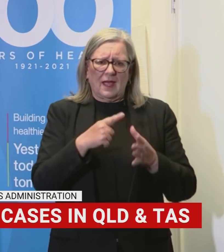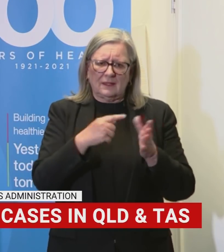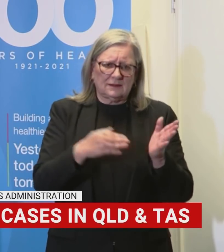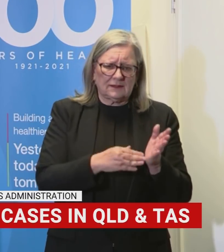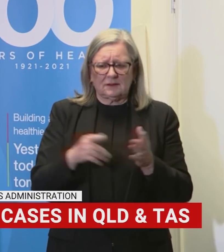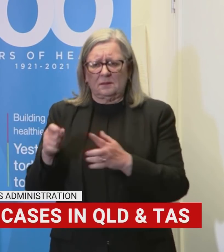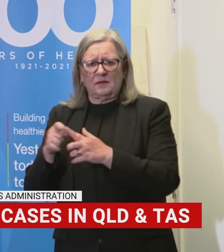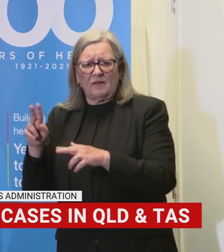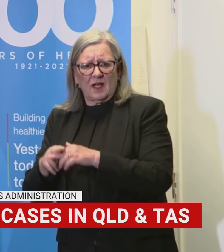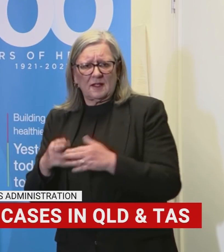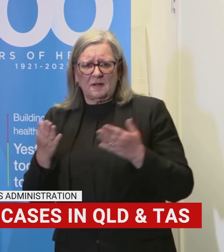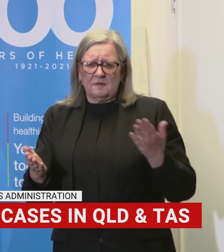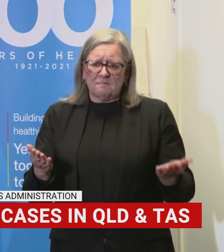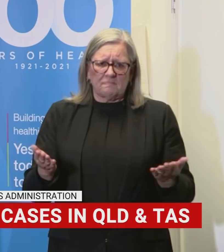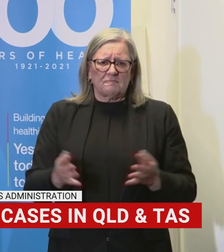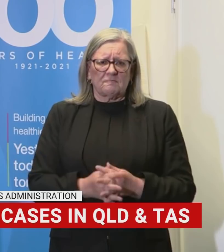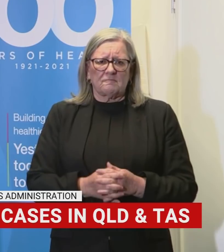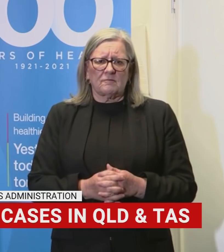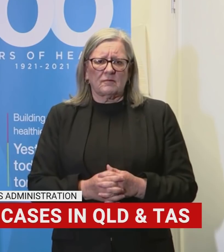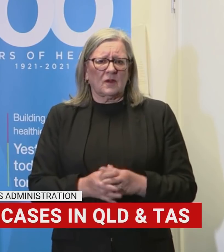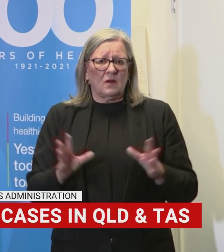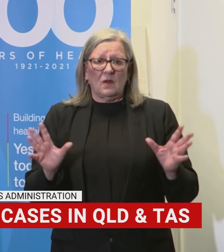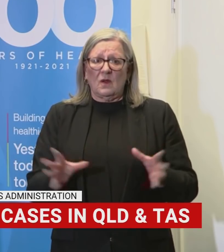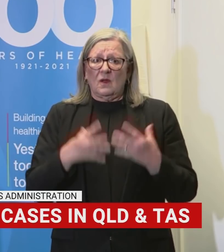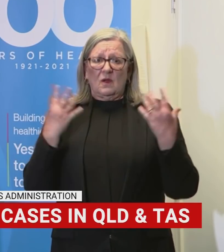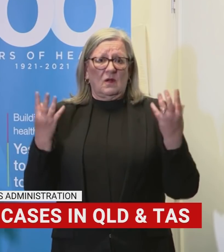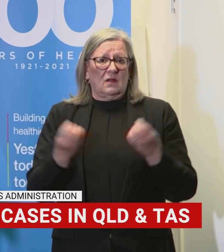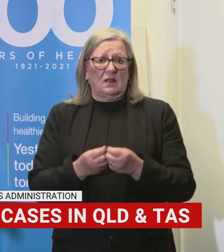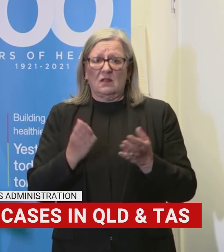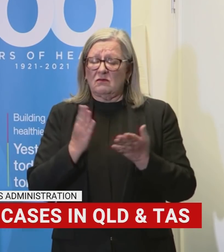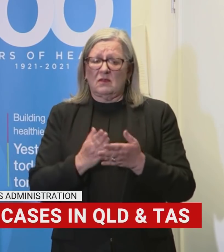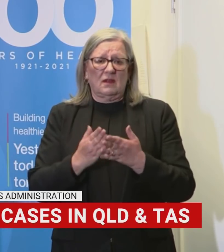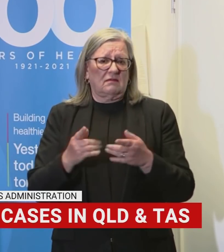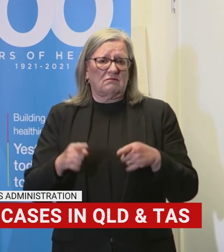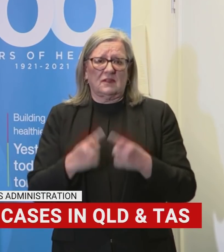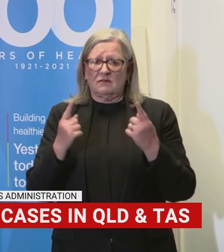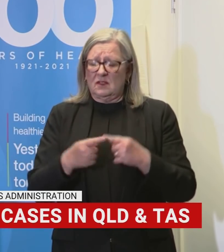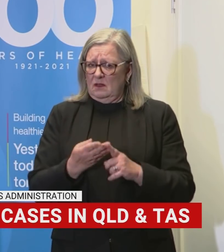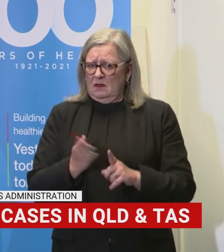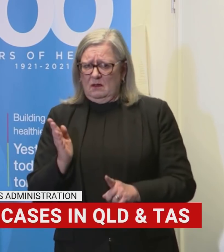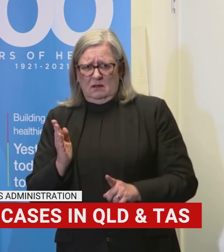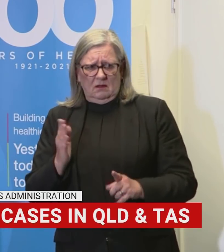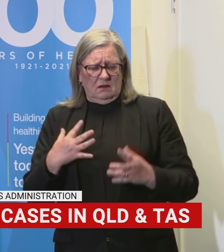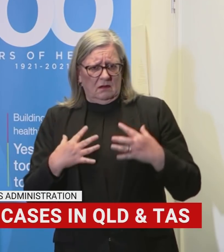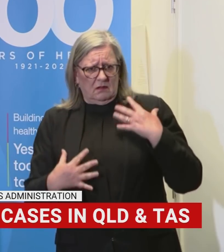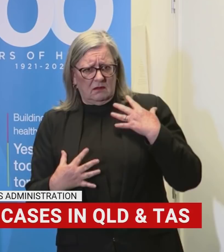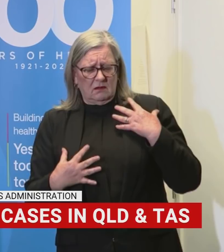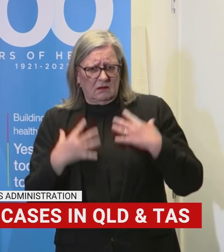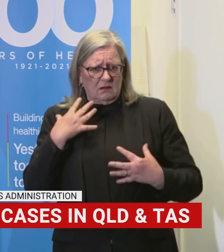vaccine, but overall, for all sorts of adverse events, is giving a lot more signals or a lot more reports than the other one.